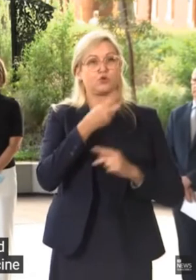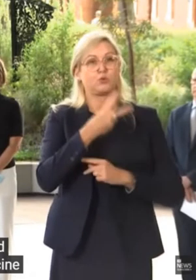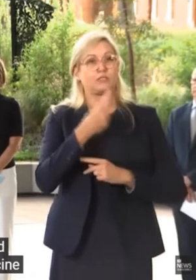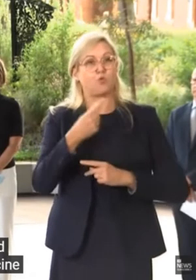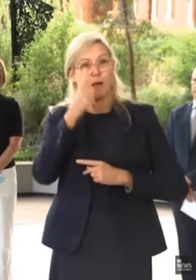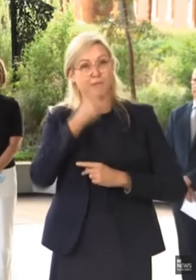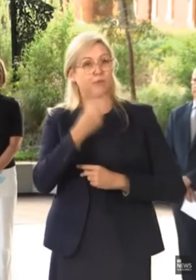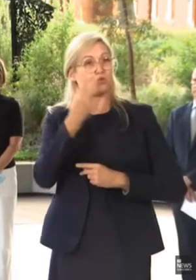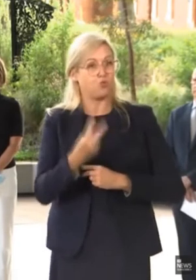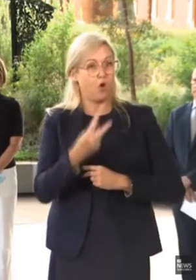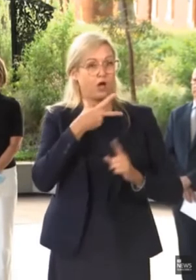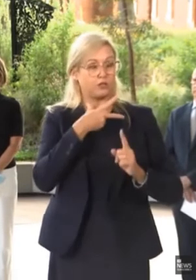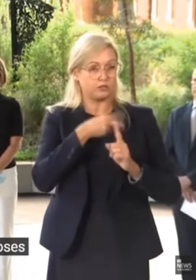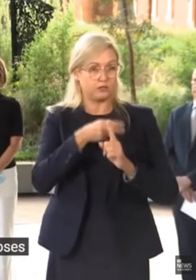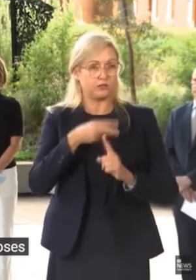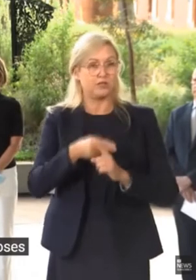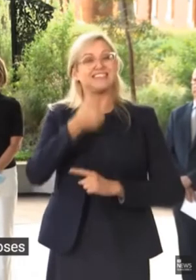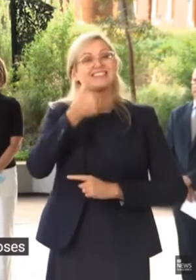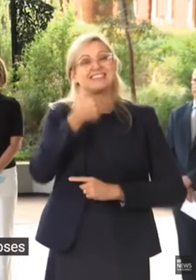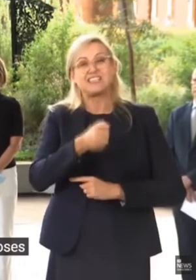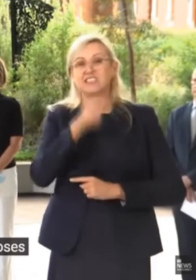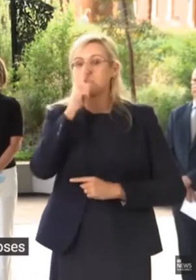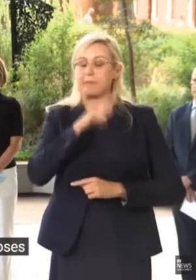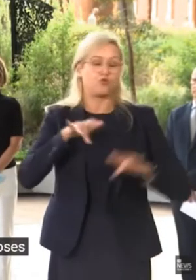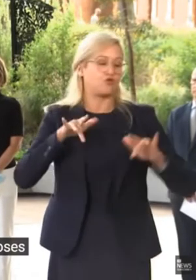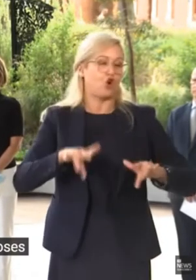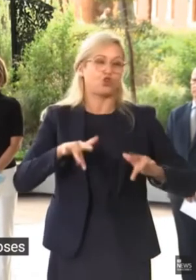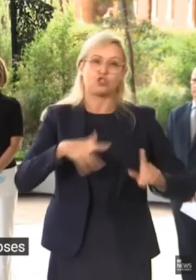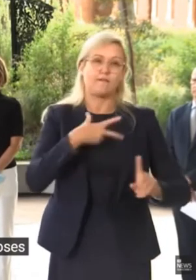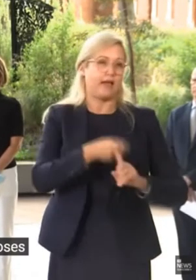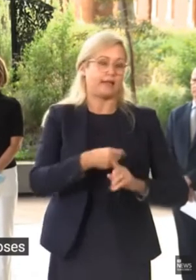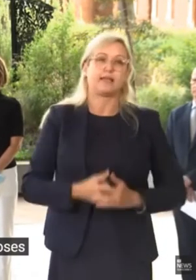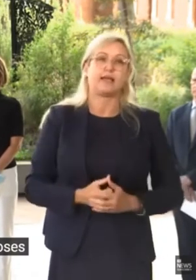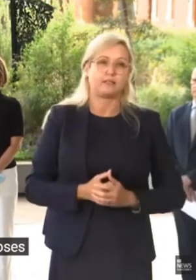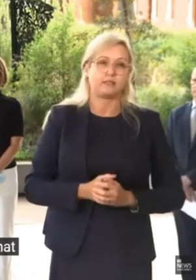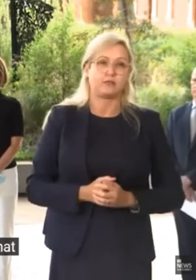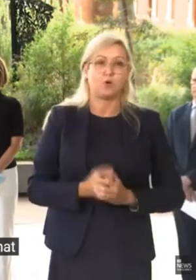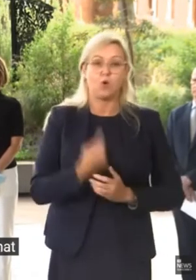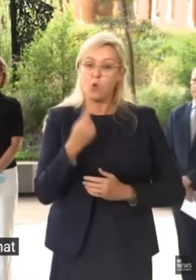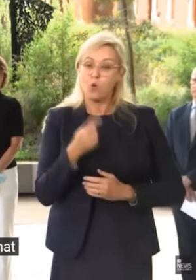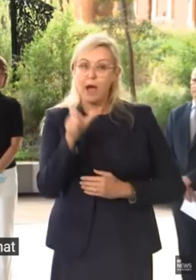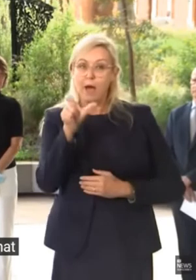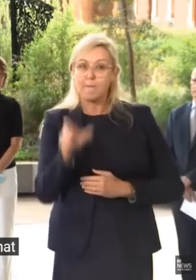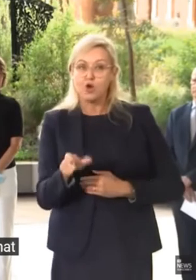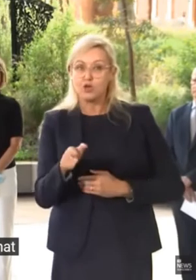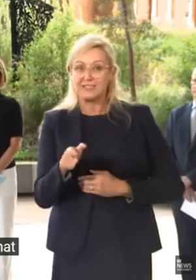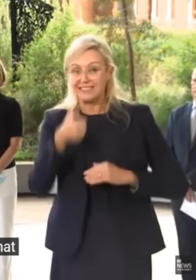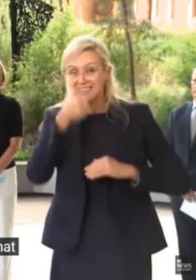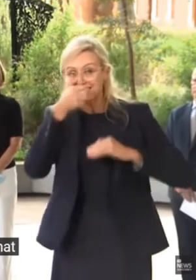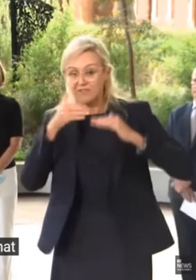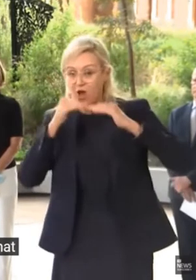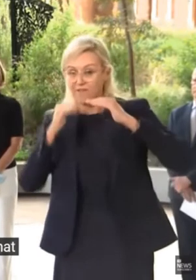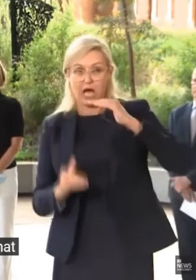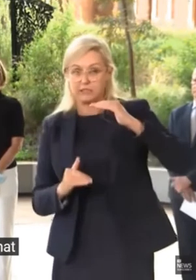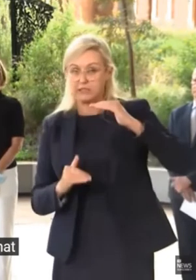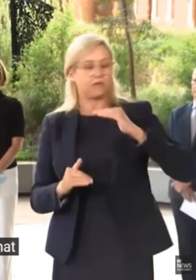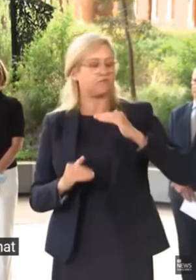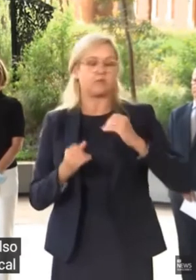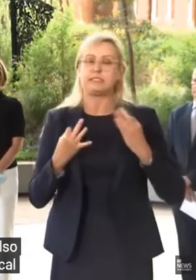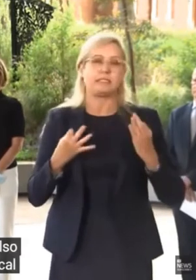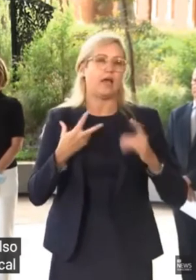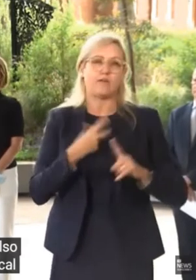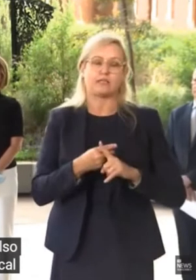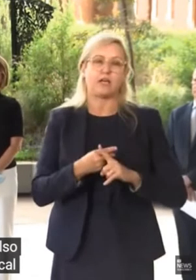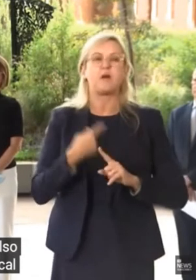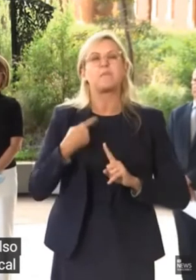had received 2 doses, and 6 people were not vaccinated. The 1 person that was under 65 was not vaccinated